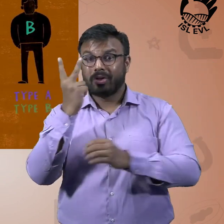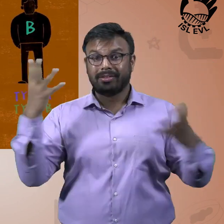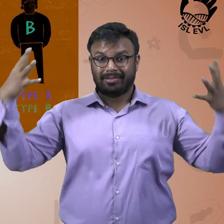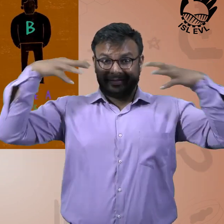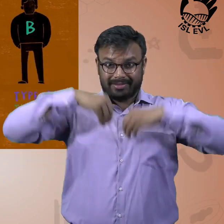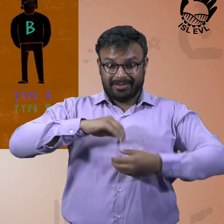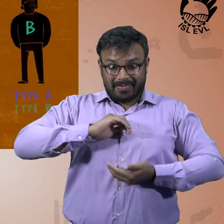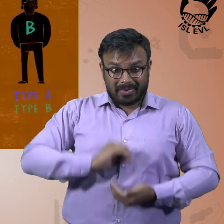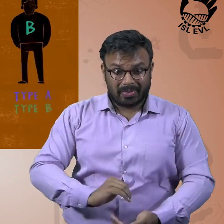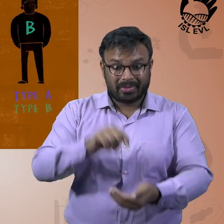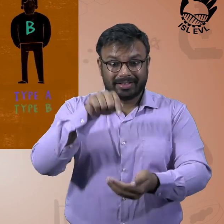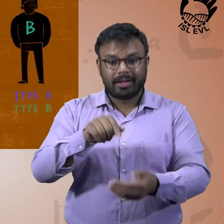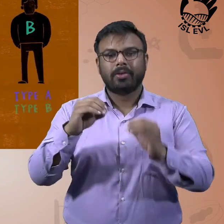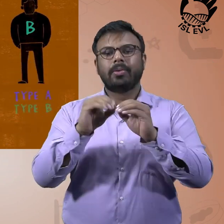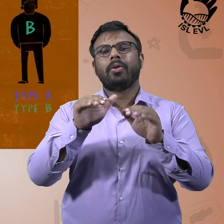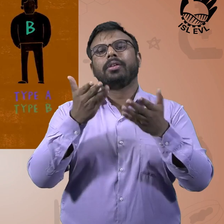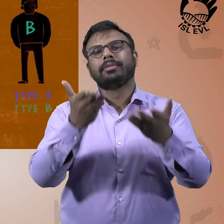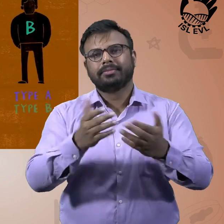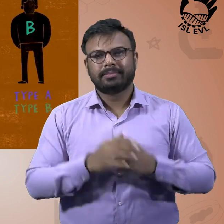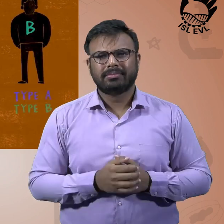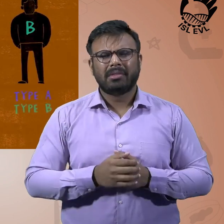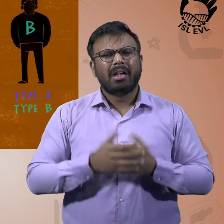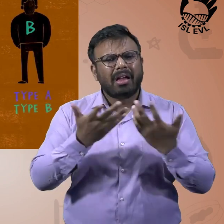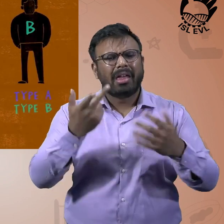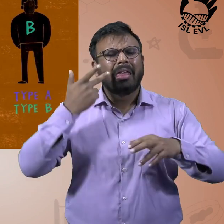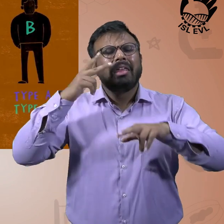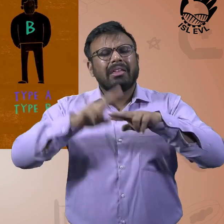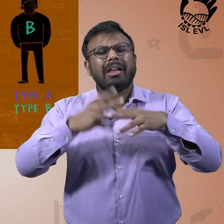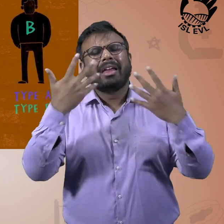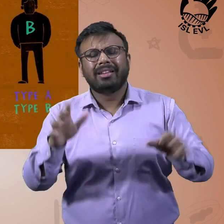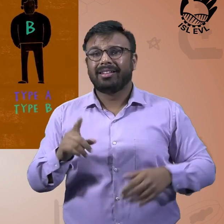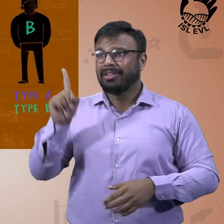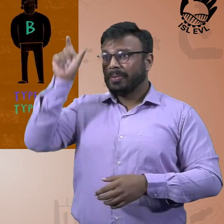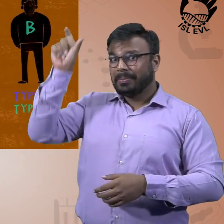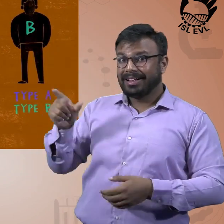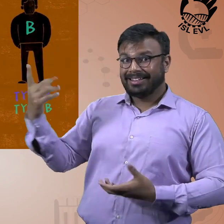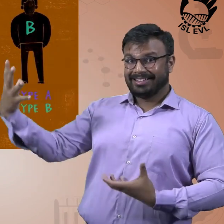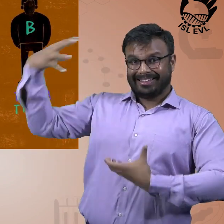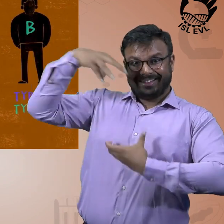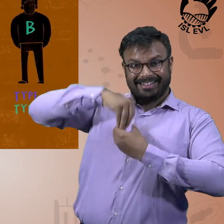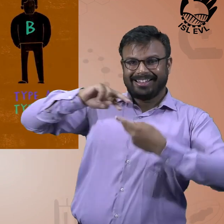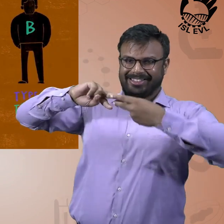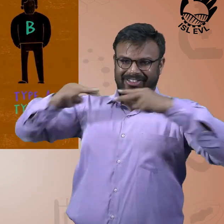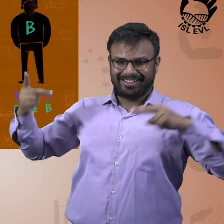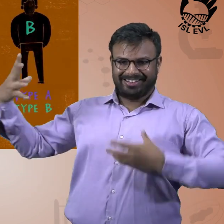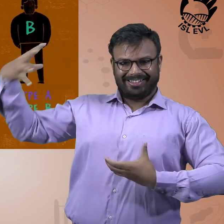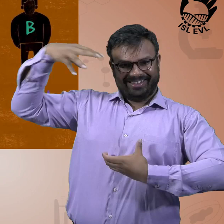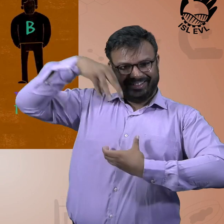blood type, the child will also have B blood group. If we inherit one